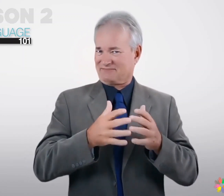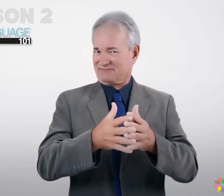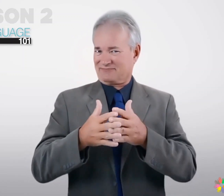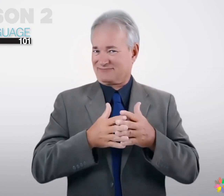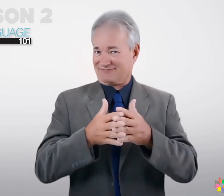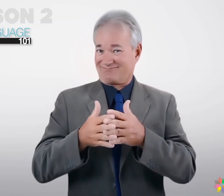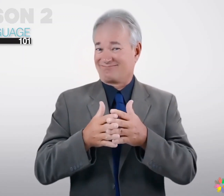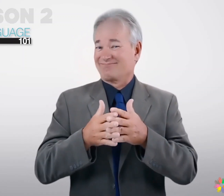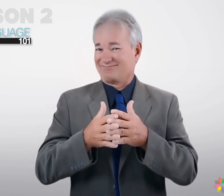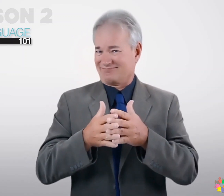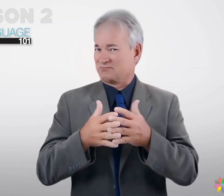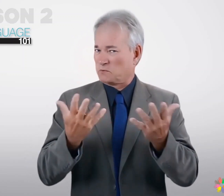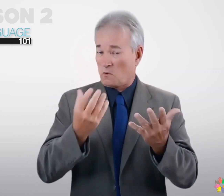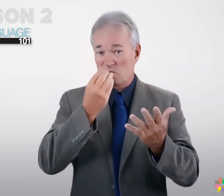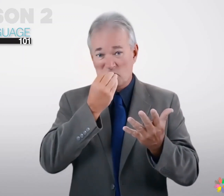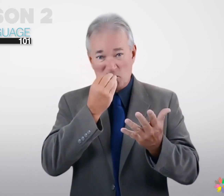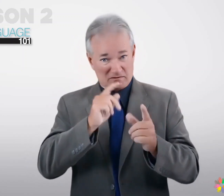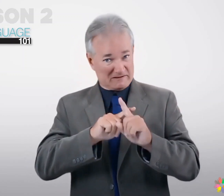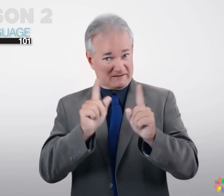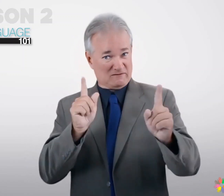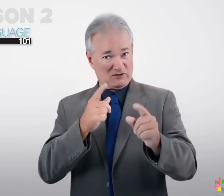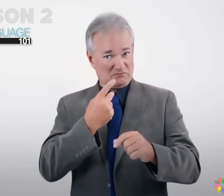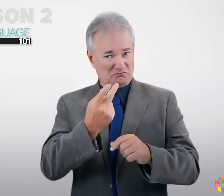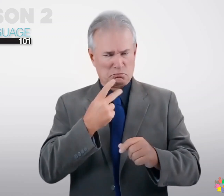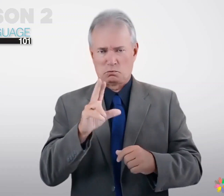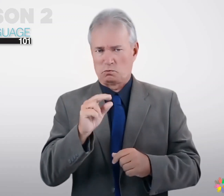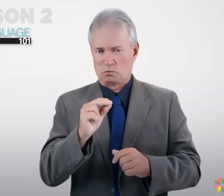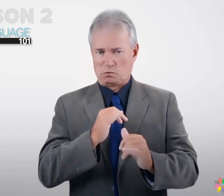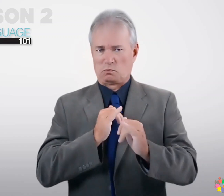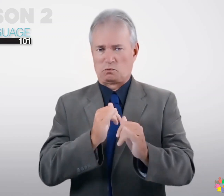live in America, right? We're Americans. So our food isn't different.